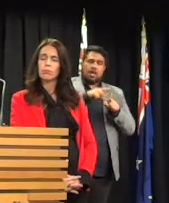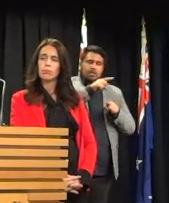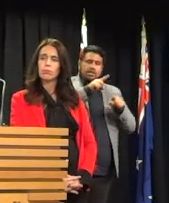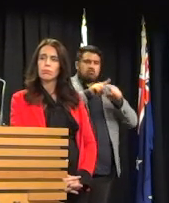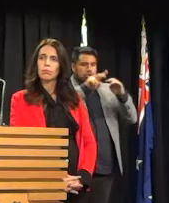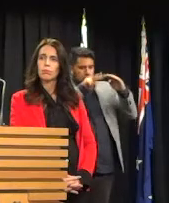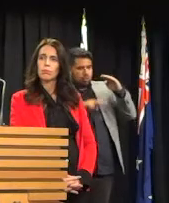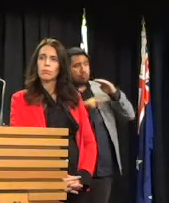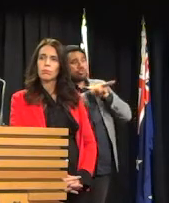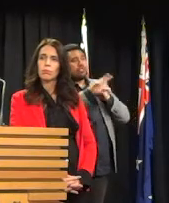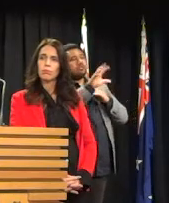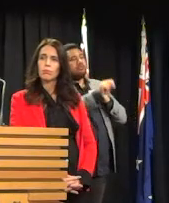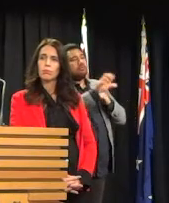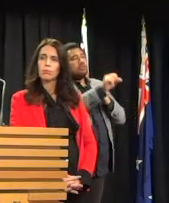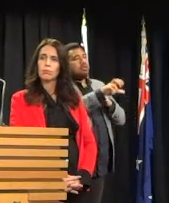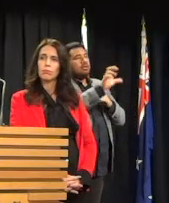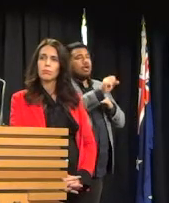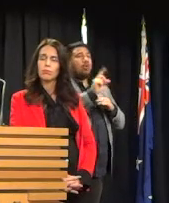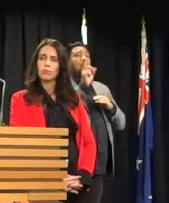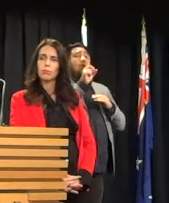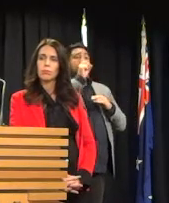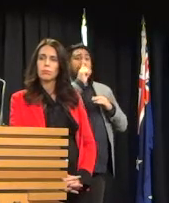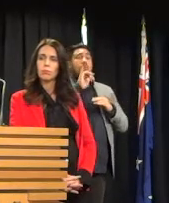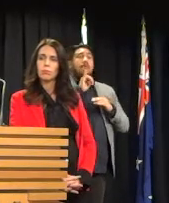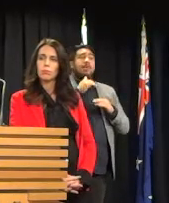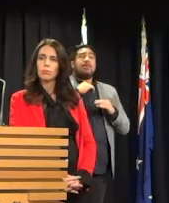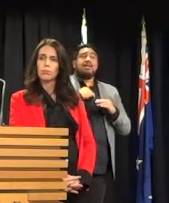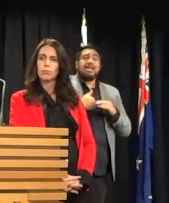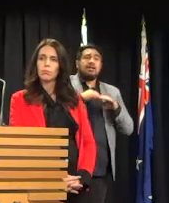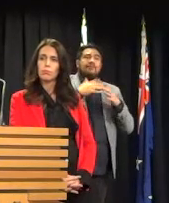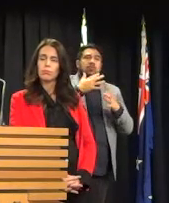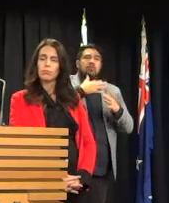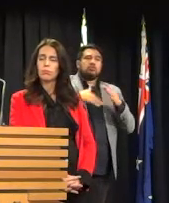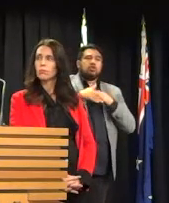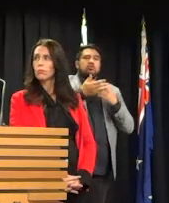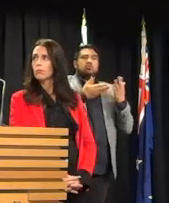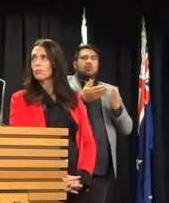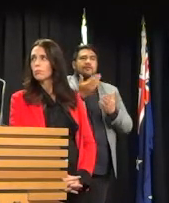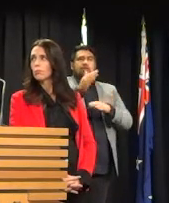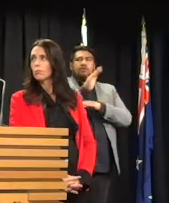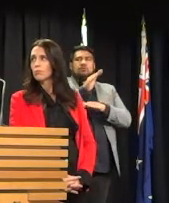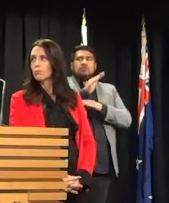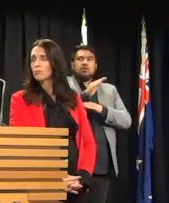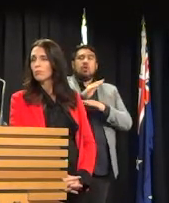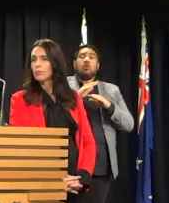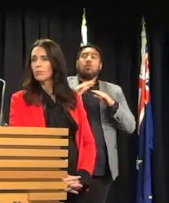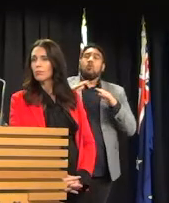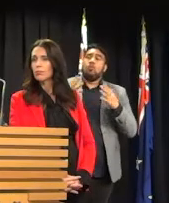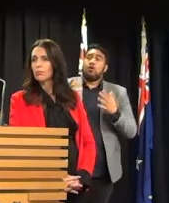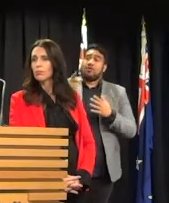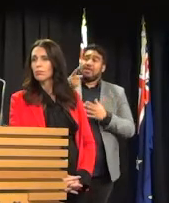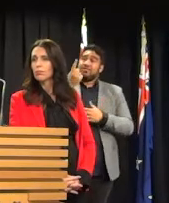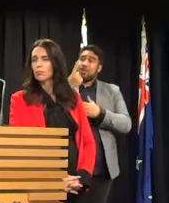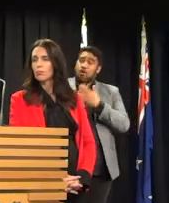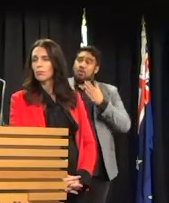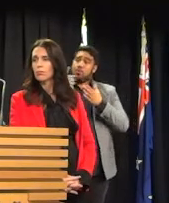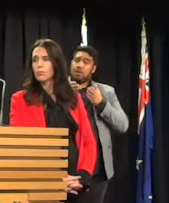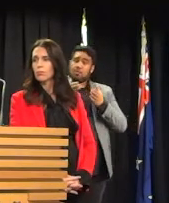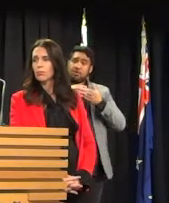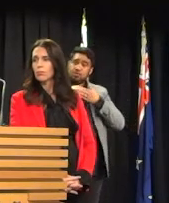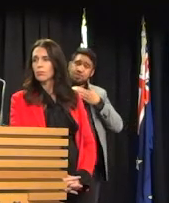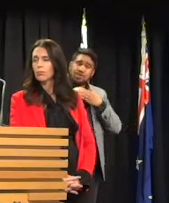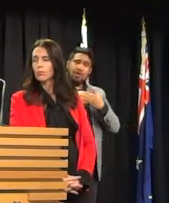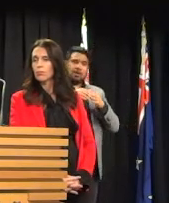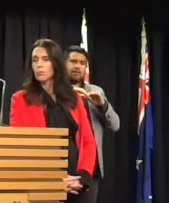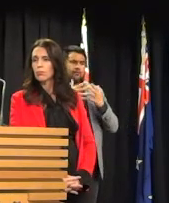predict where people might need social service delivery. It definitely should not be the sole guide on